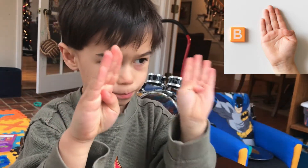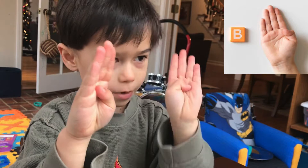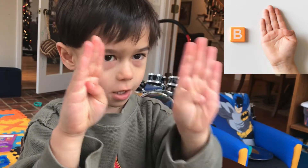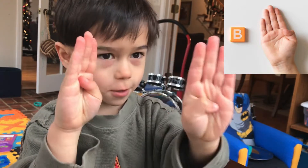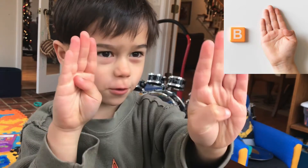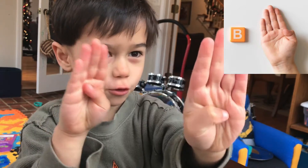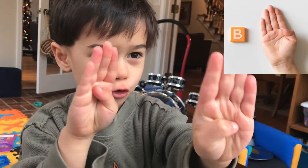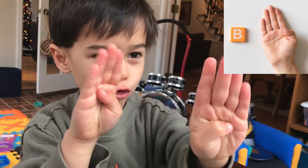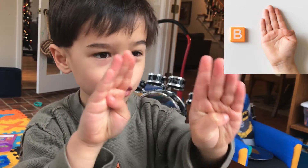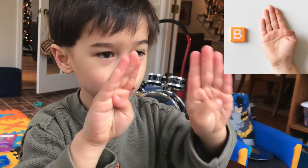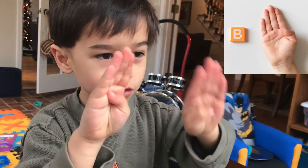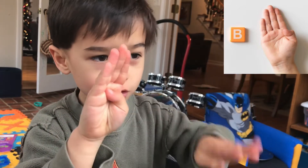Balloon.